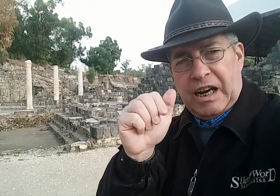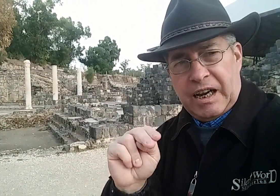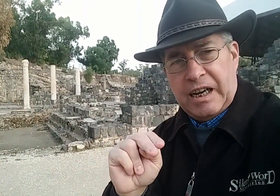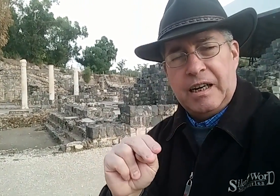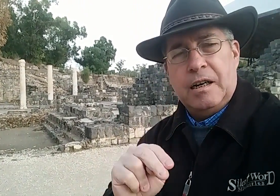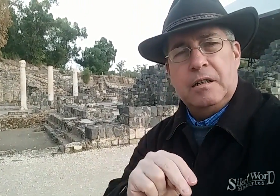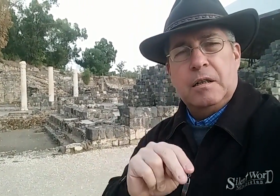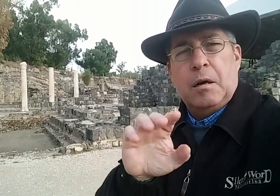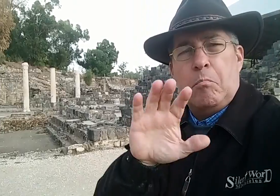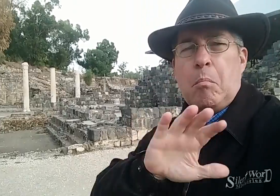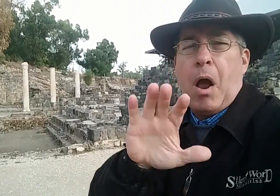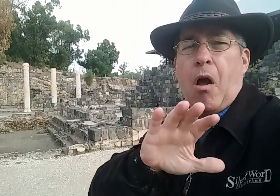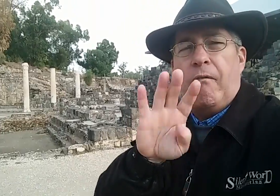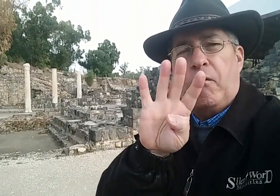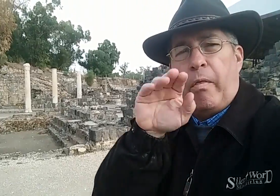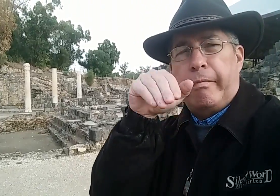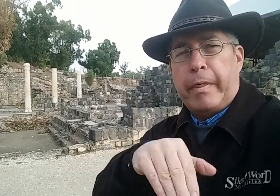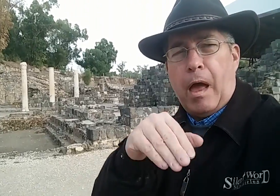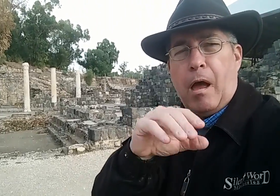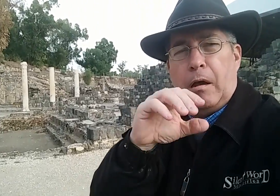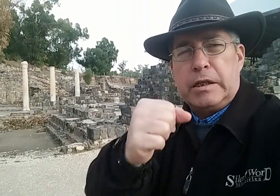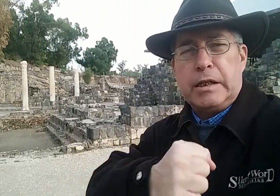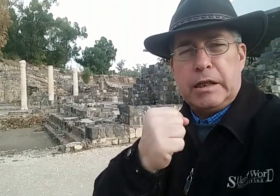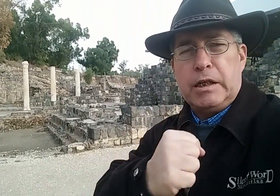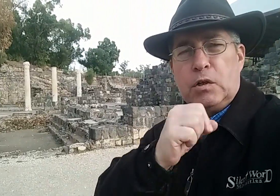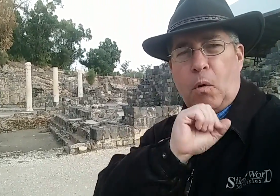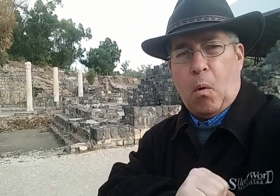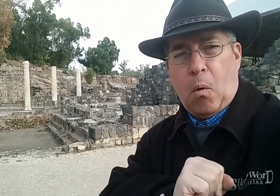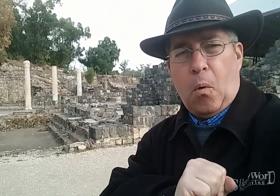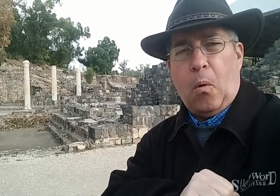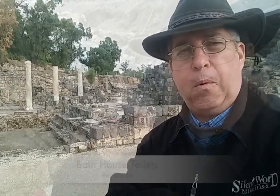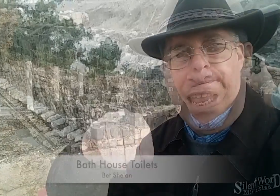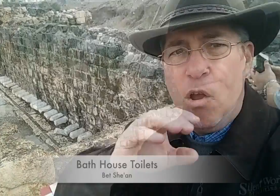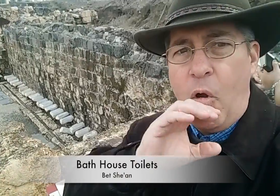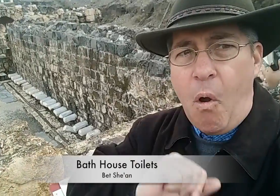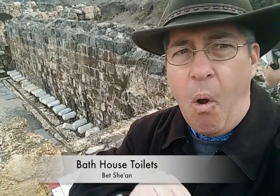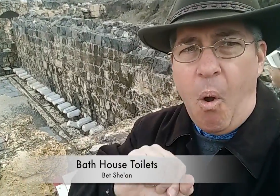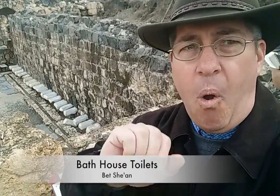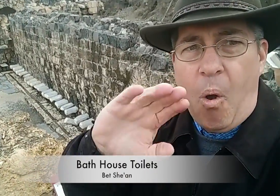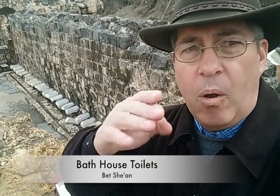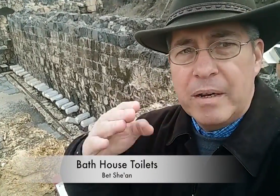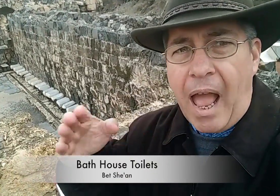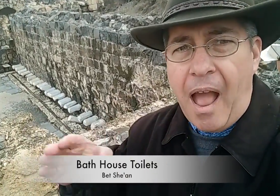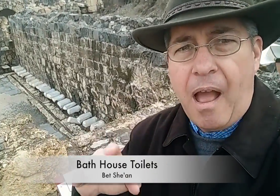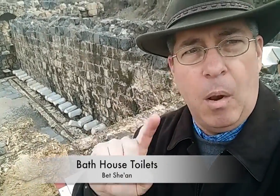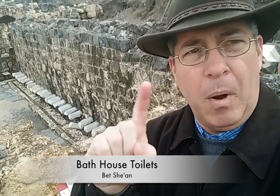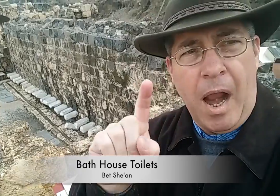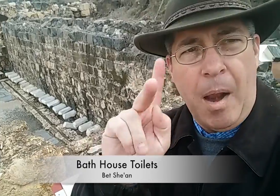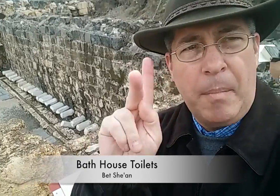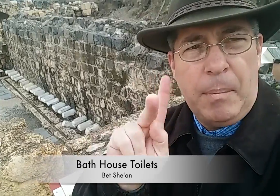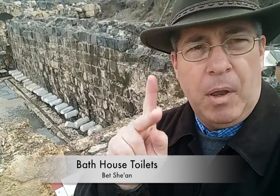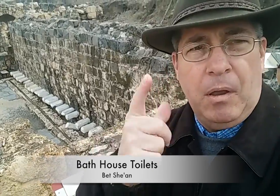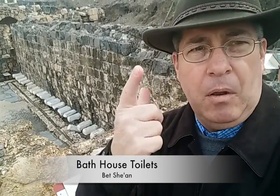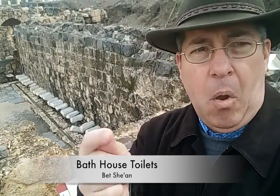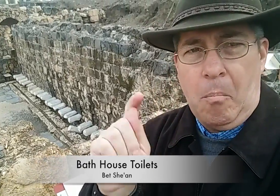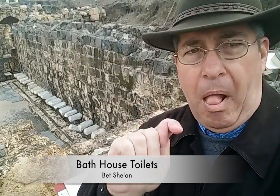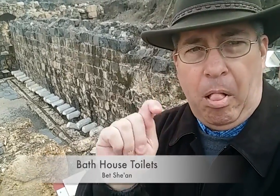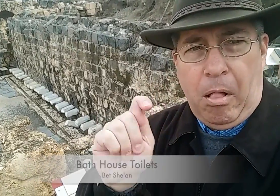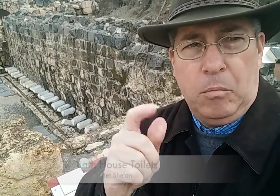Here, now down in Beit She'an, this is about 4,000 years old, what you're seeing here. This is the old town. People would have